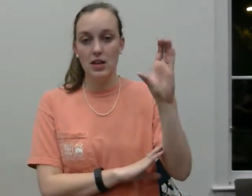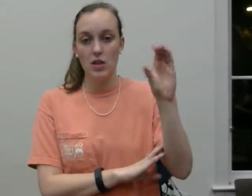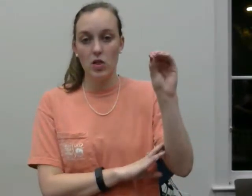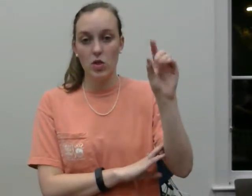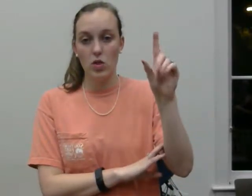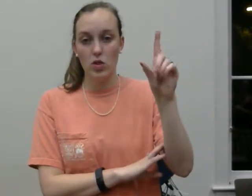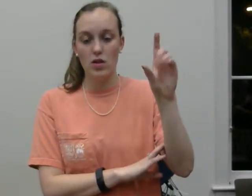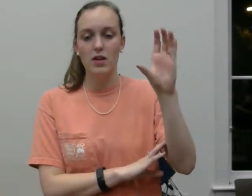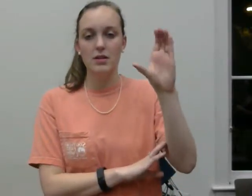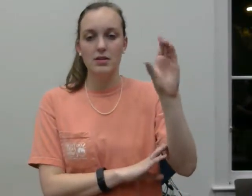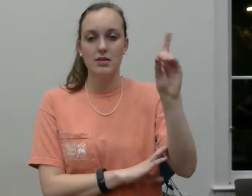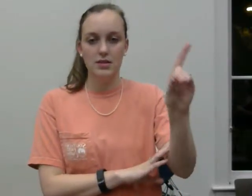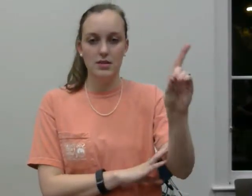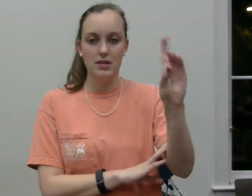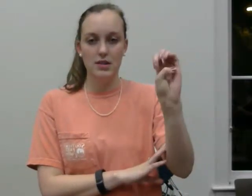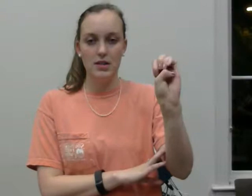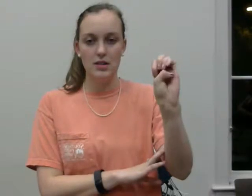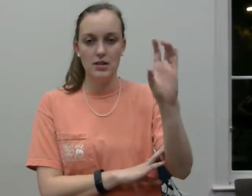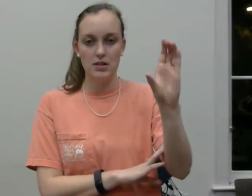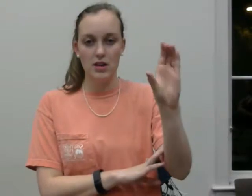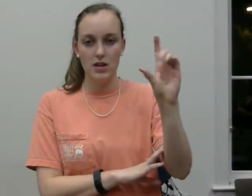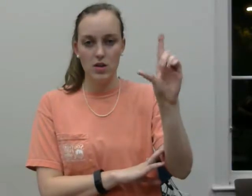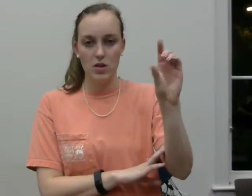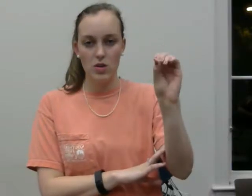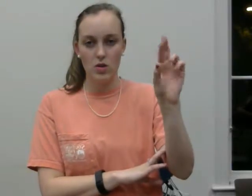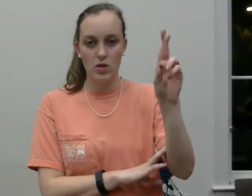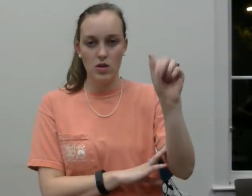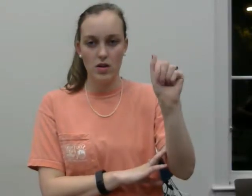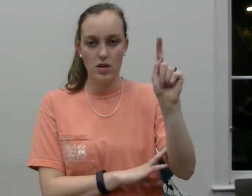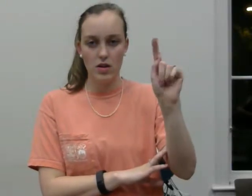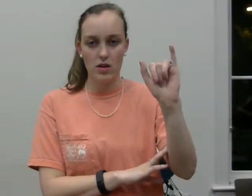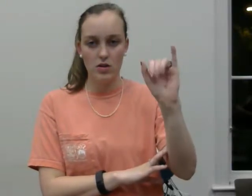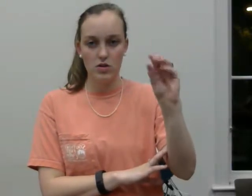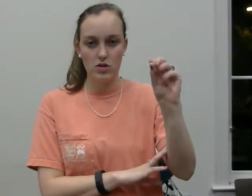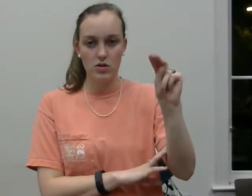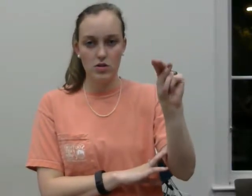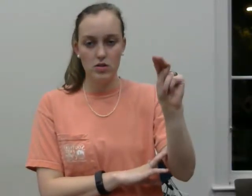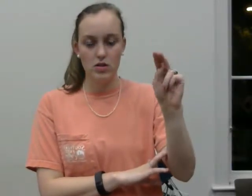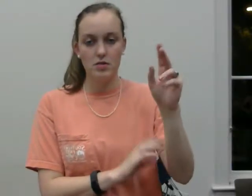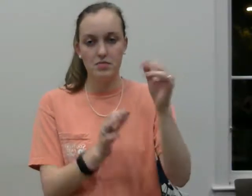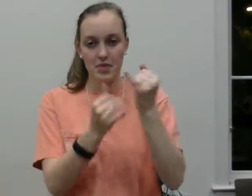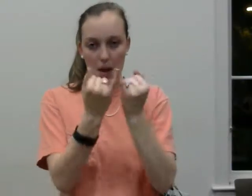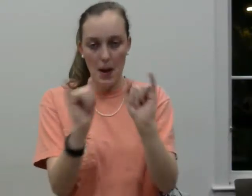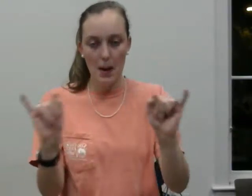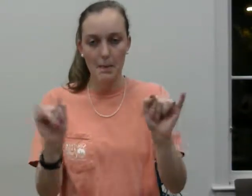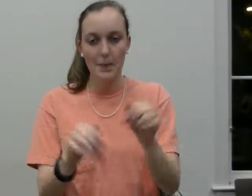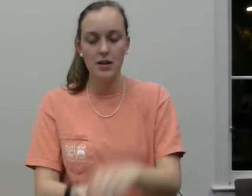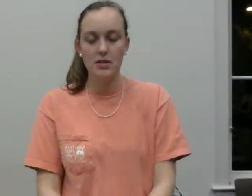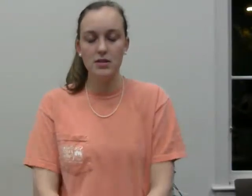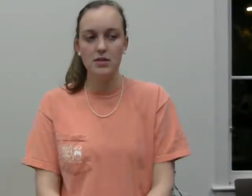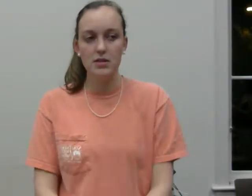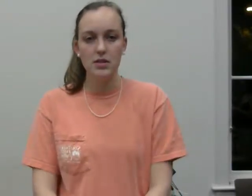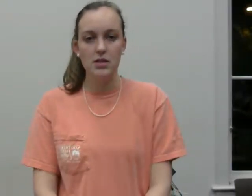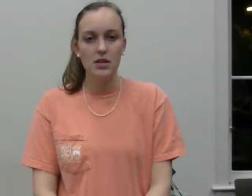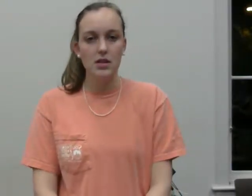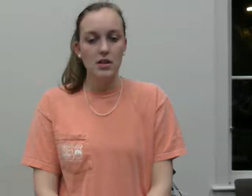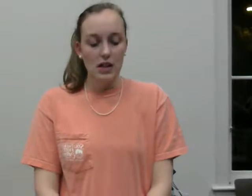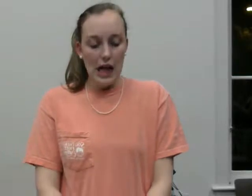by the Creator with certain unalienable rights, life, liberty, the pursuit of happiness. African American slaves, they looked around and said, I think that might include us too. Let's